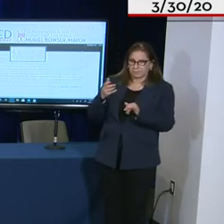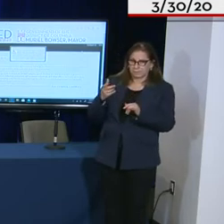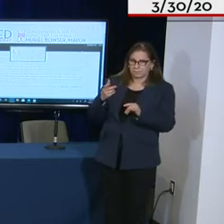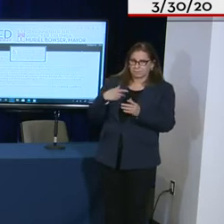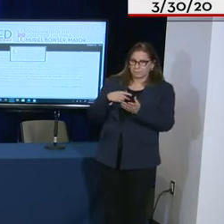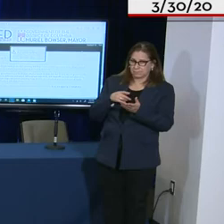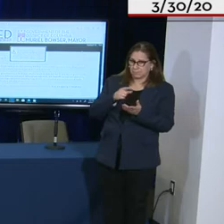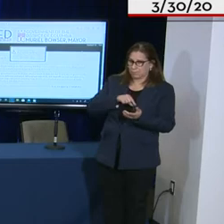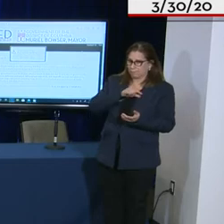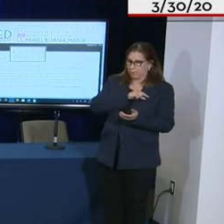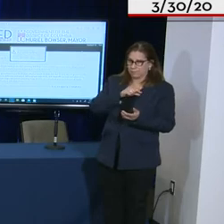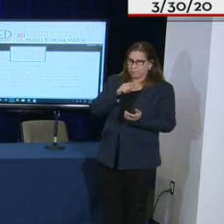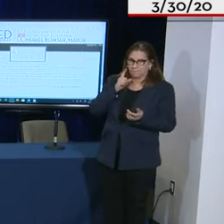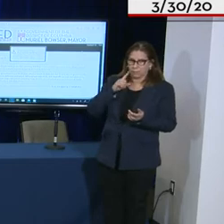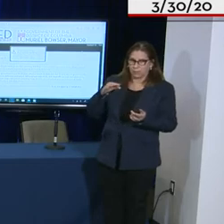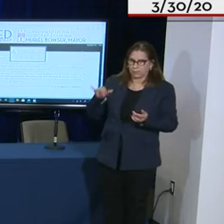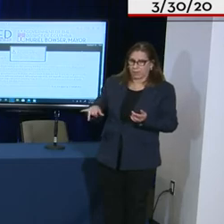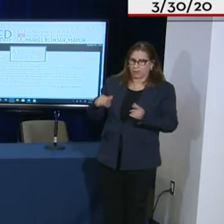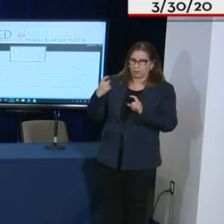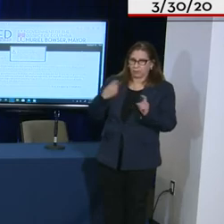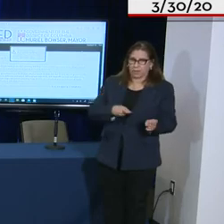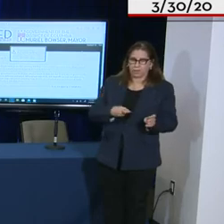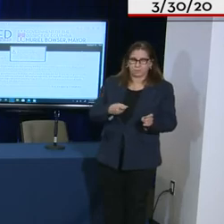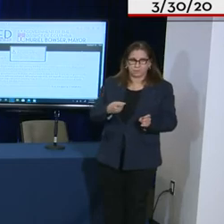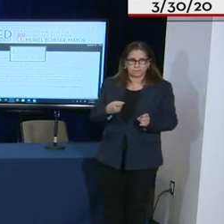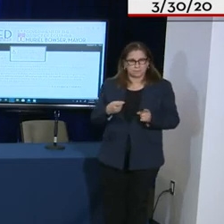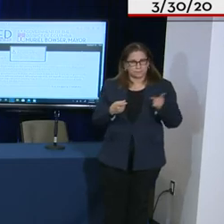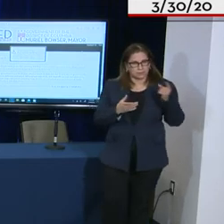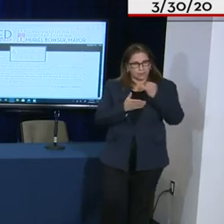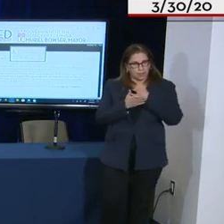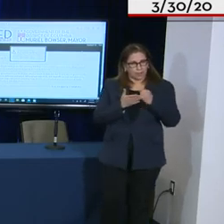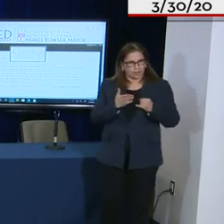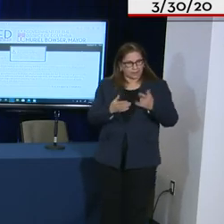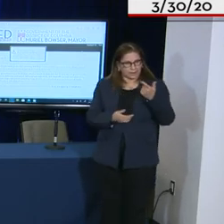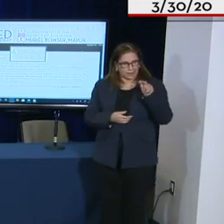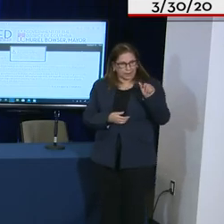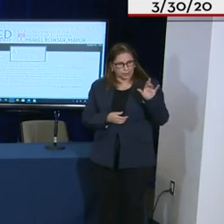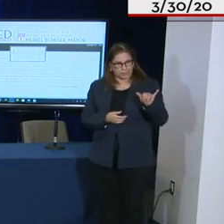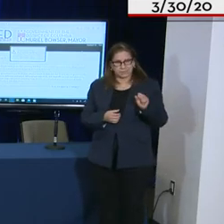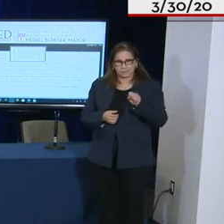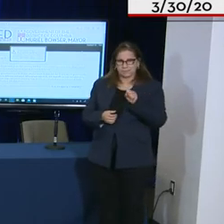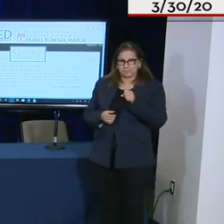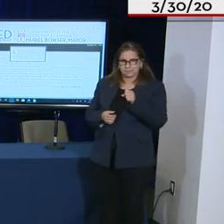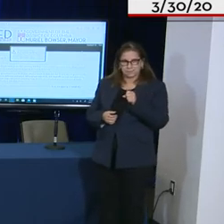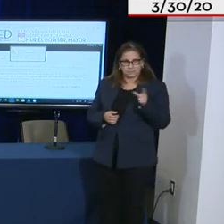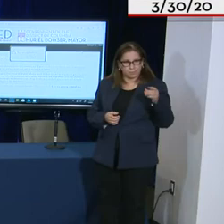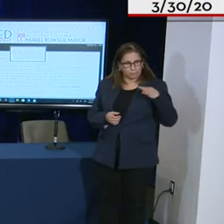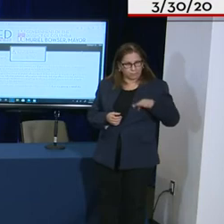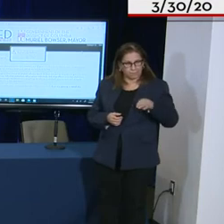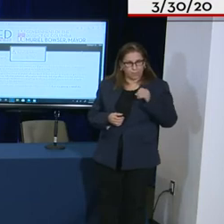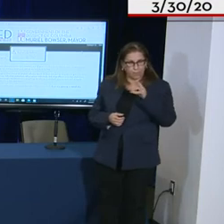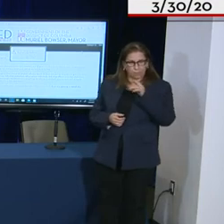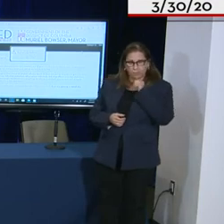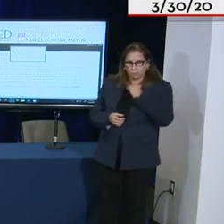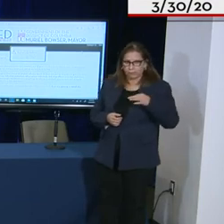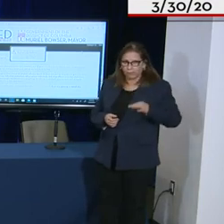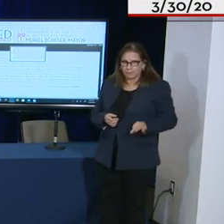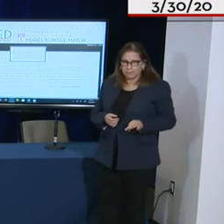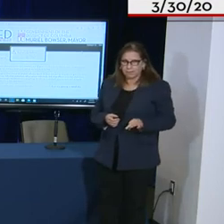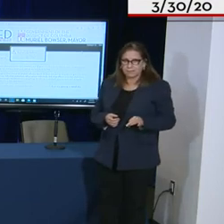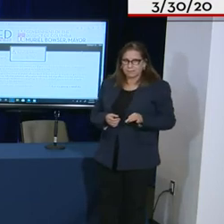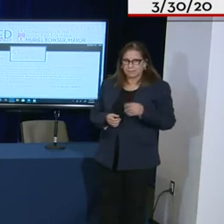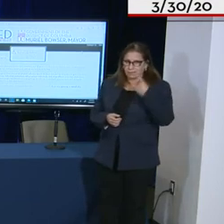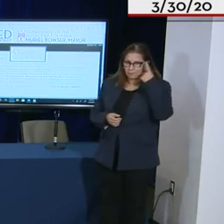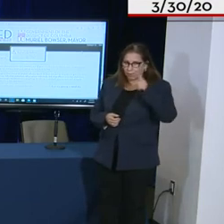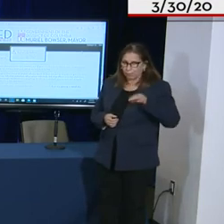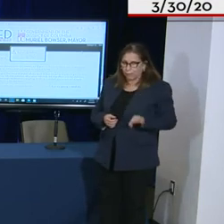doesn't, as long as you're you are an art gallery, correct? And is a nonprofit or for-profit? She's not online. No, she's